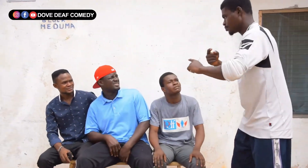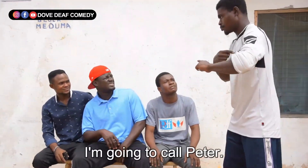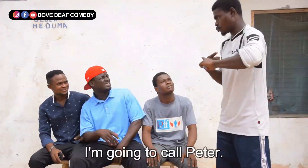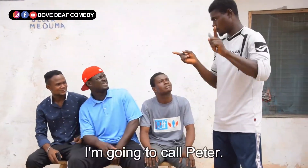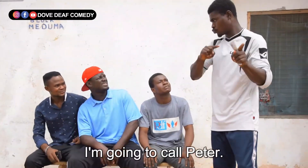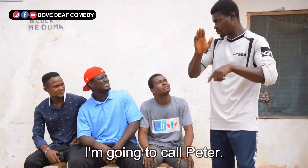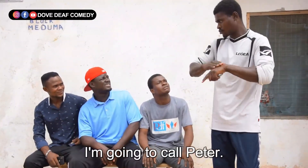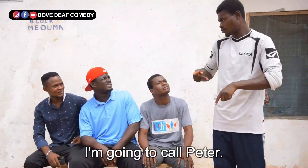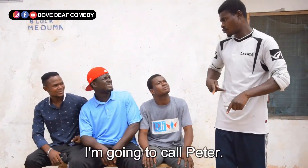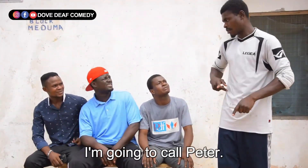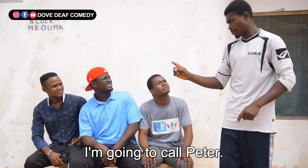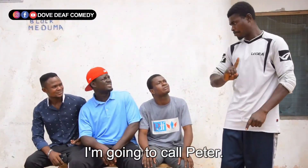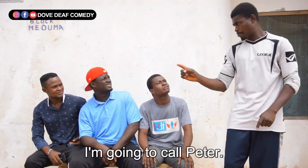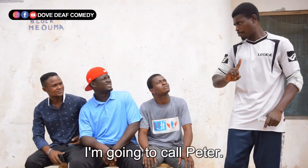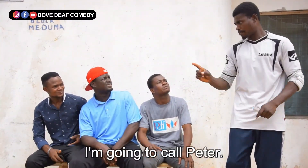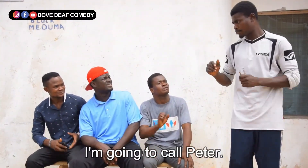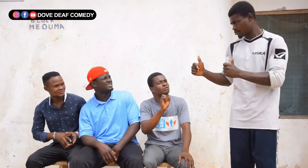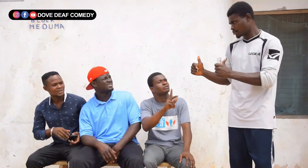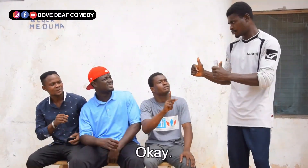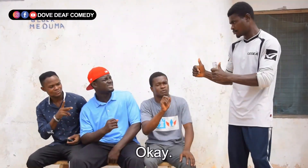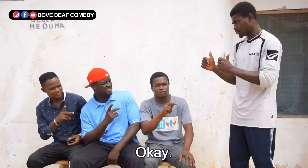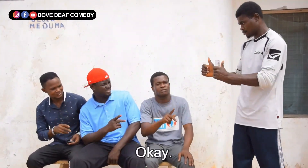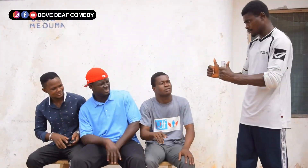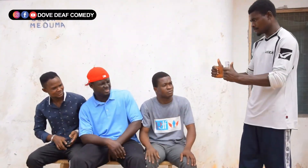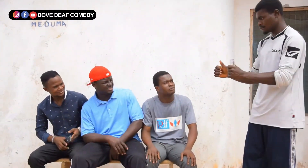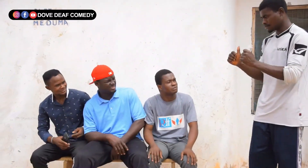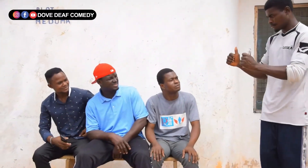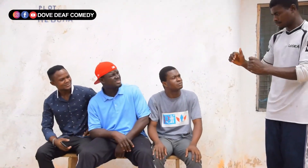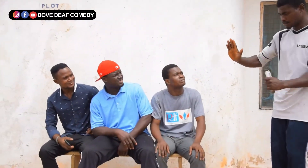I'm going to call Peter. Okay.